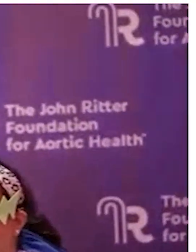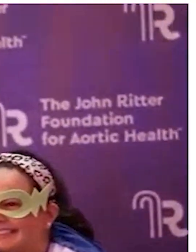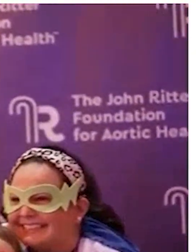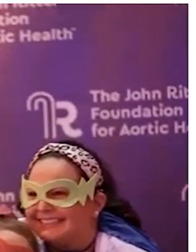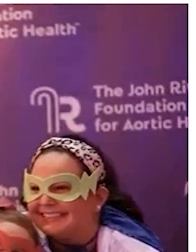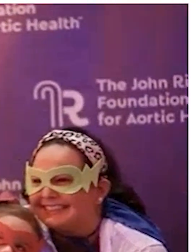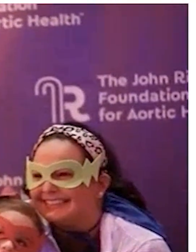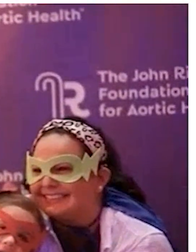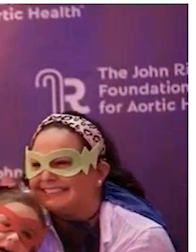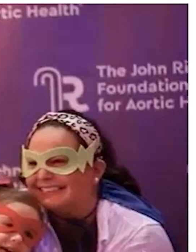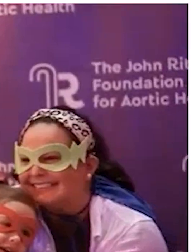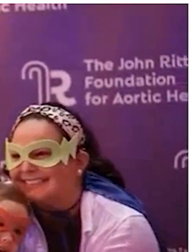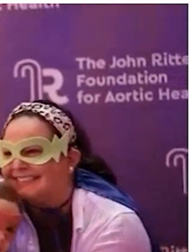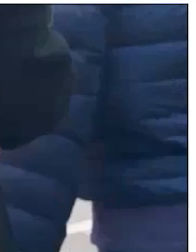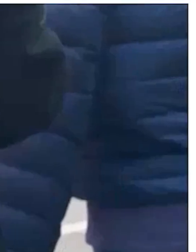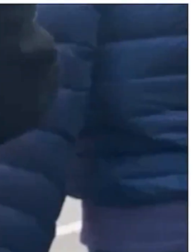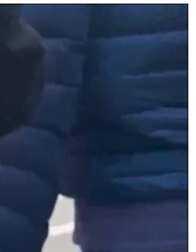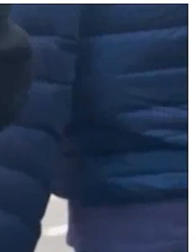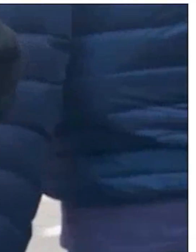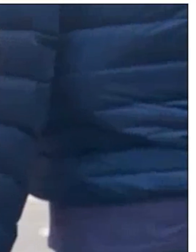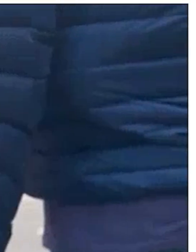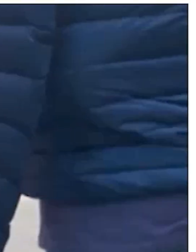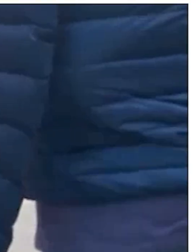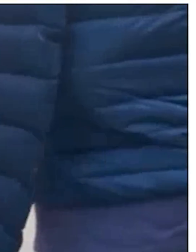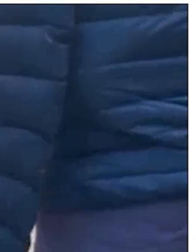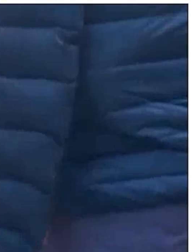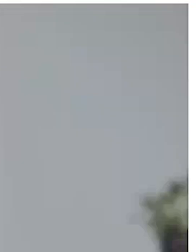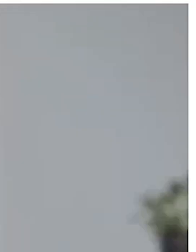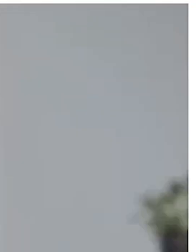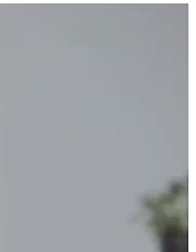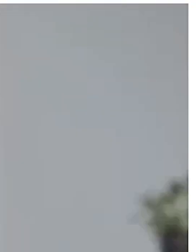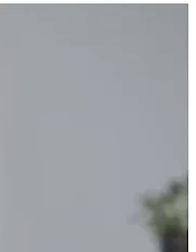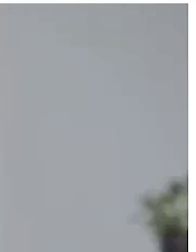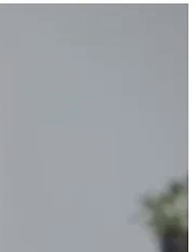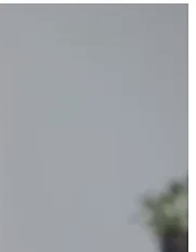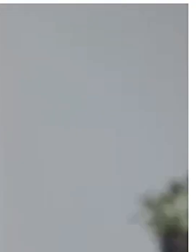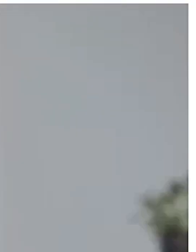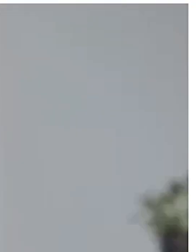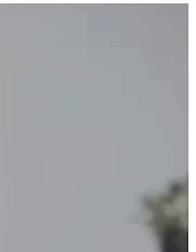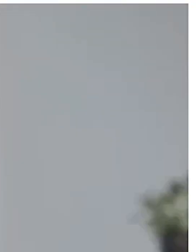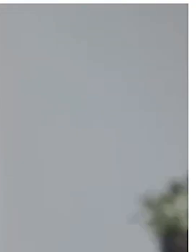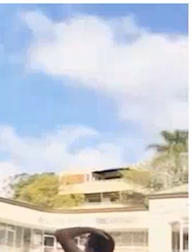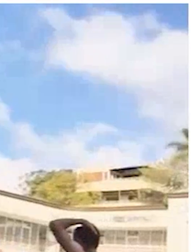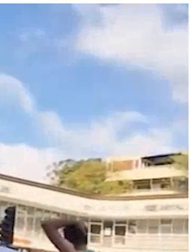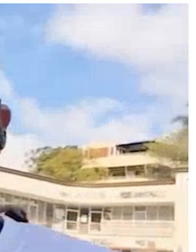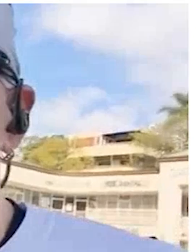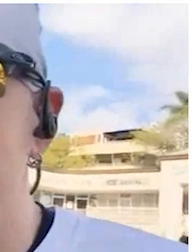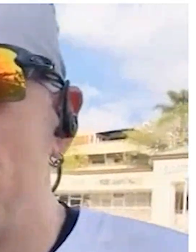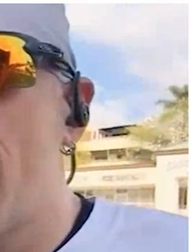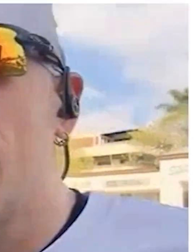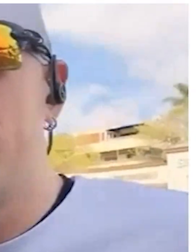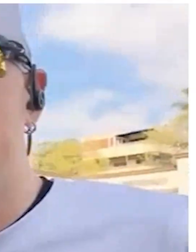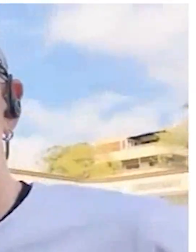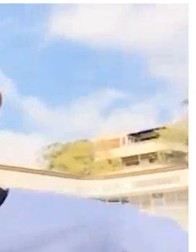emergency room so that when they see someone like this, at least aortic dissection pops into their mind as a possibility. The Ritter rules are